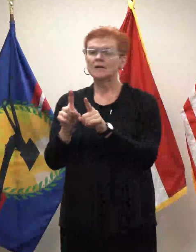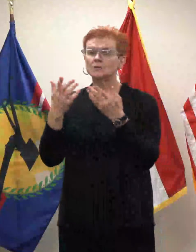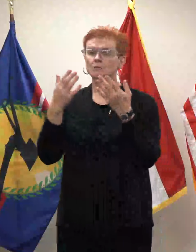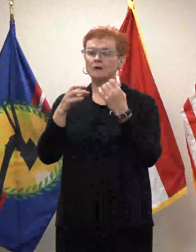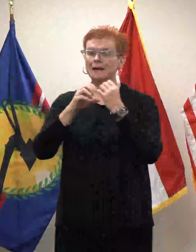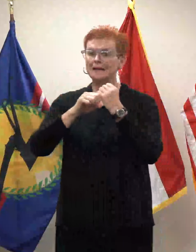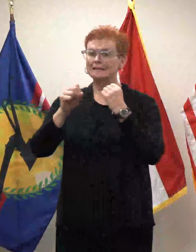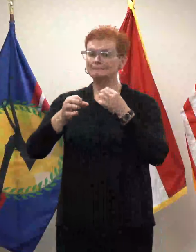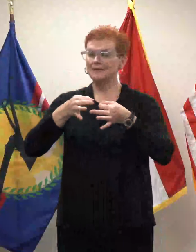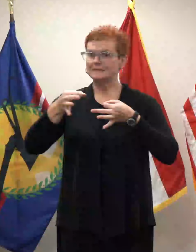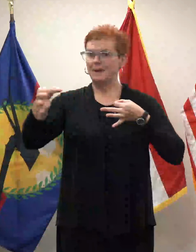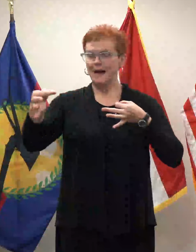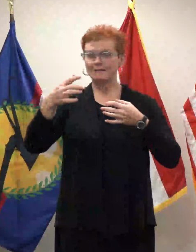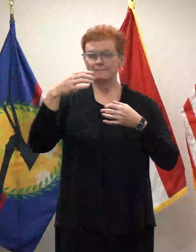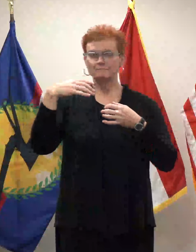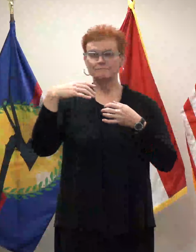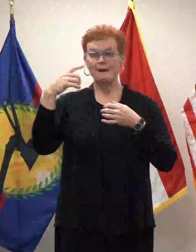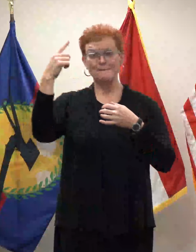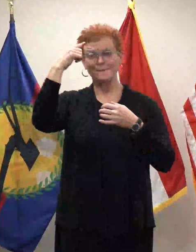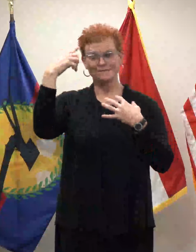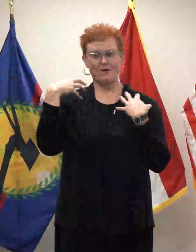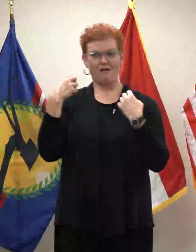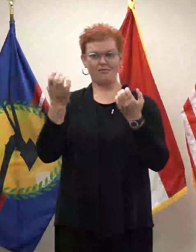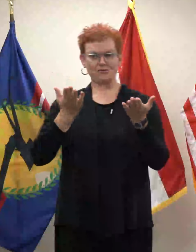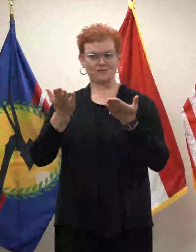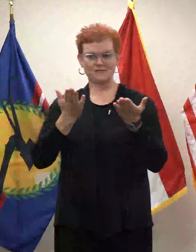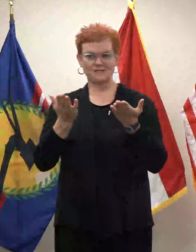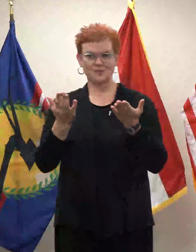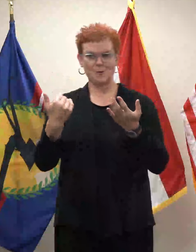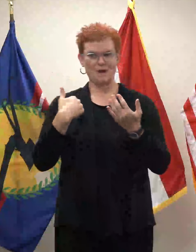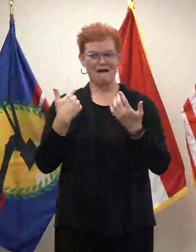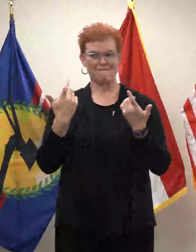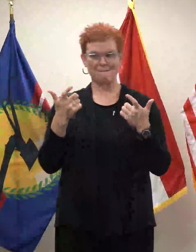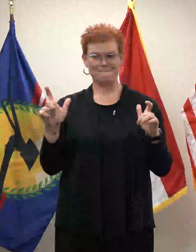have been underfunded for decades, leaving wide gaps in healthcare services.